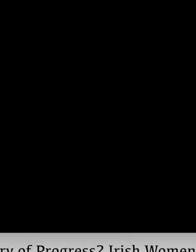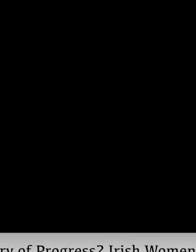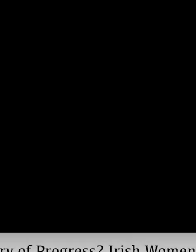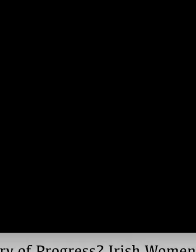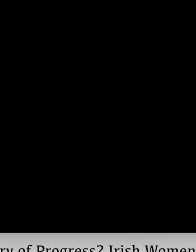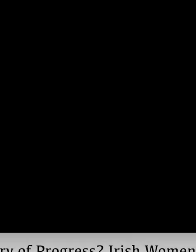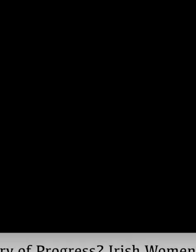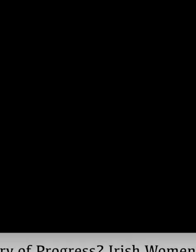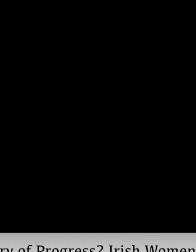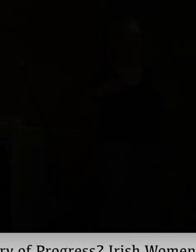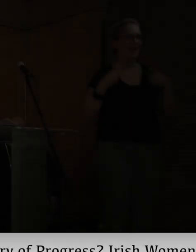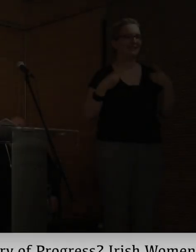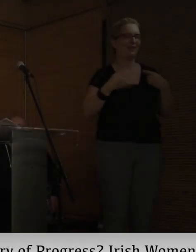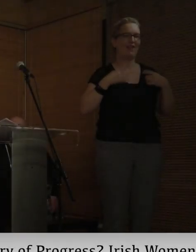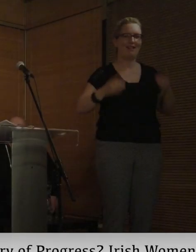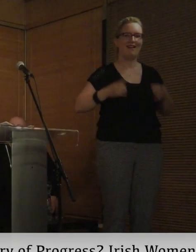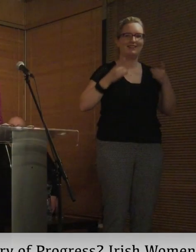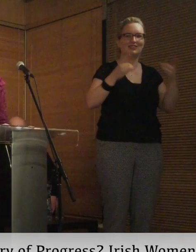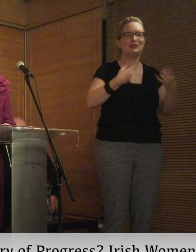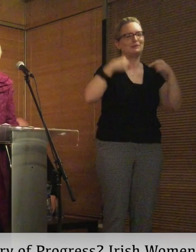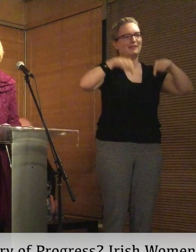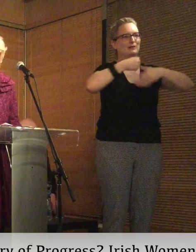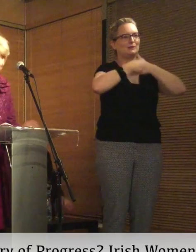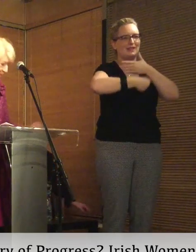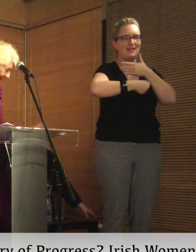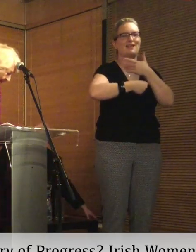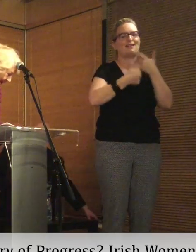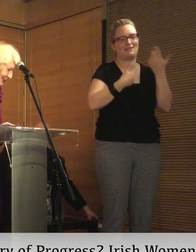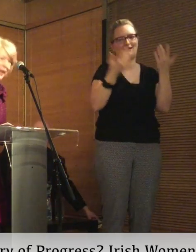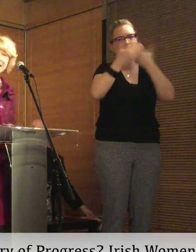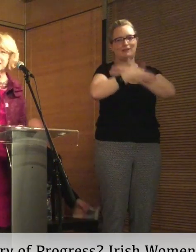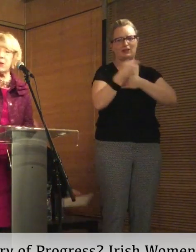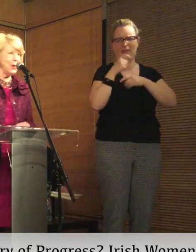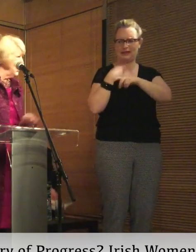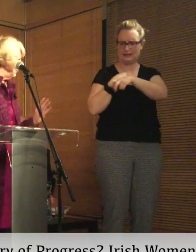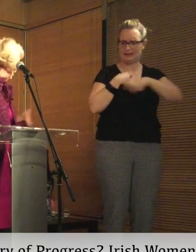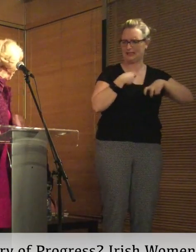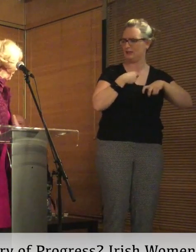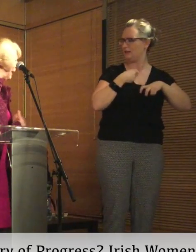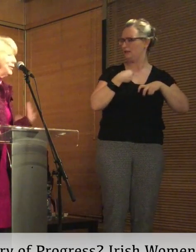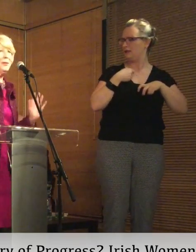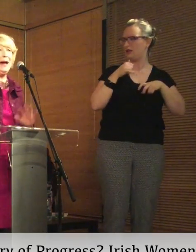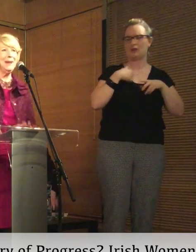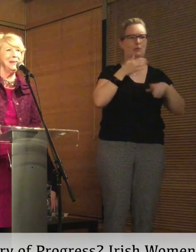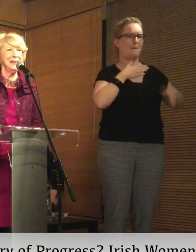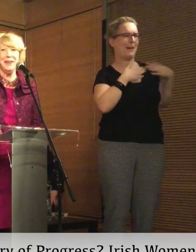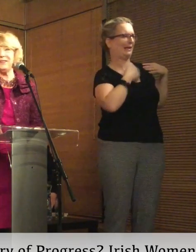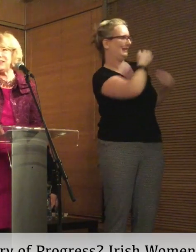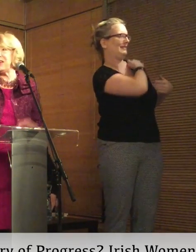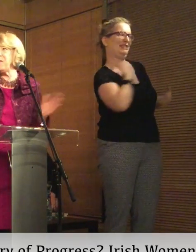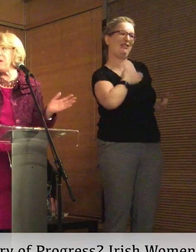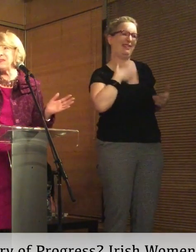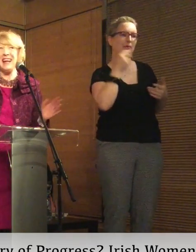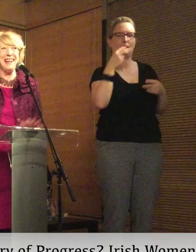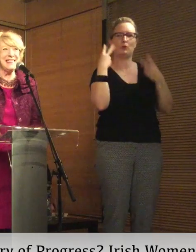Well, I just say how delighted and privileged I am to be here this evening. I stand in this courtroom, even though I'm back to you, Alan. It's hard